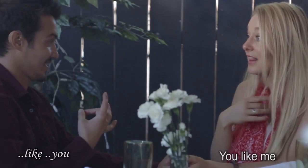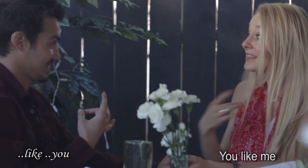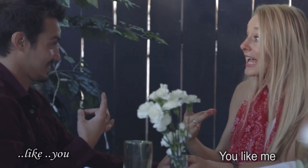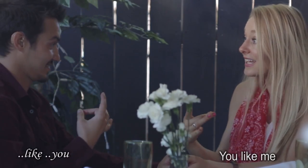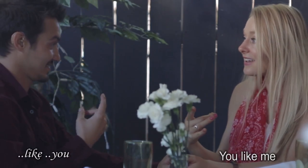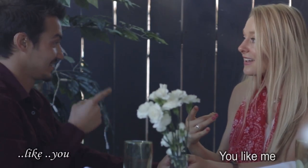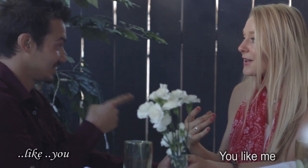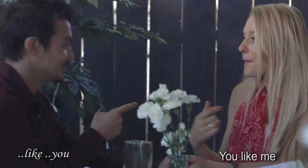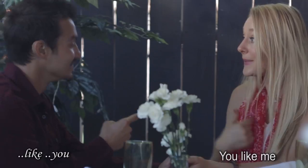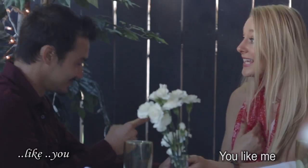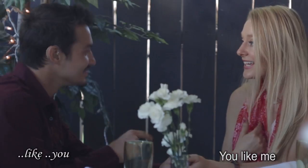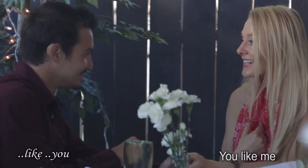like me.